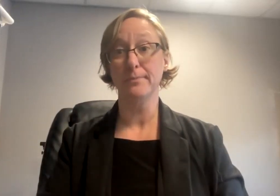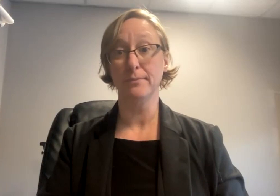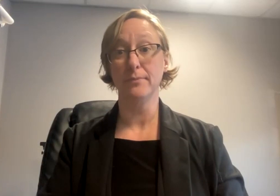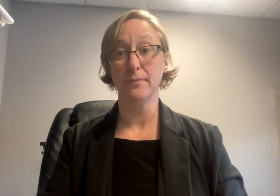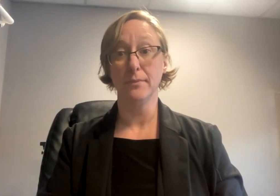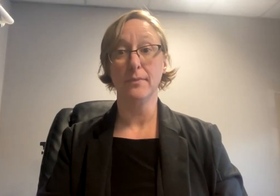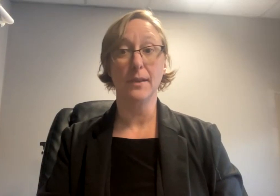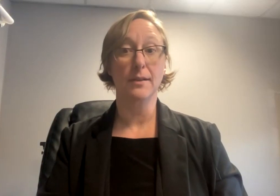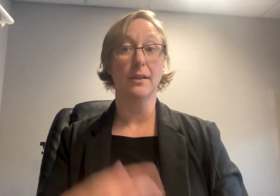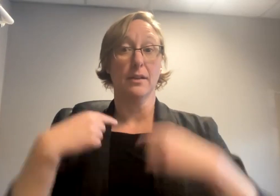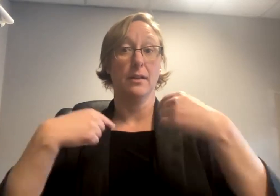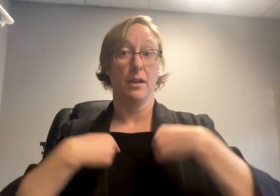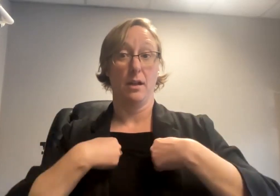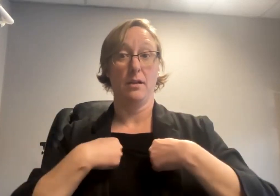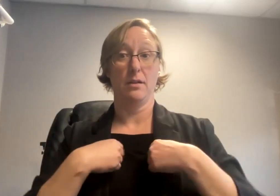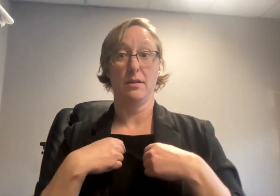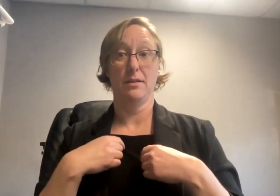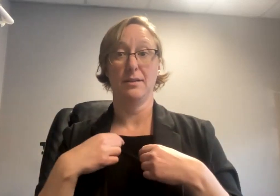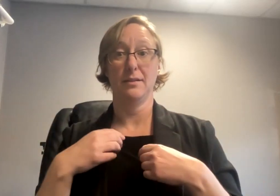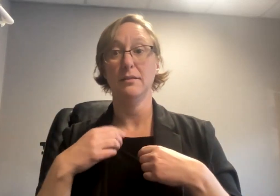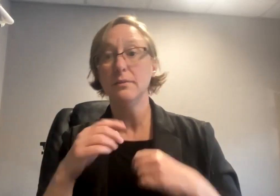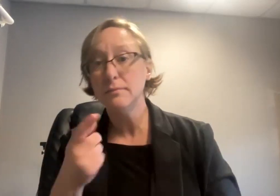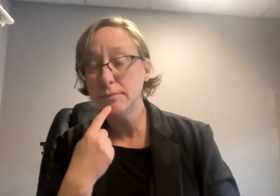focusing on talking to those 2 communities that I mentioned.